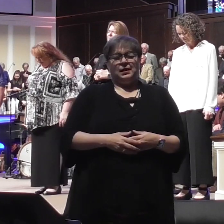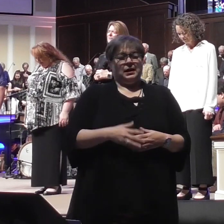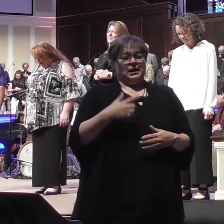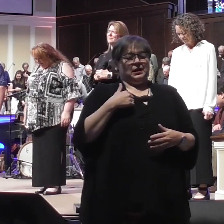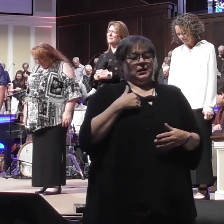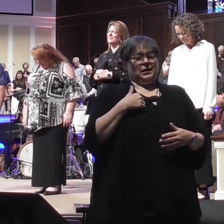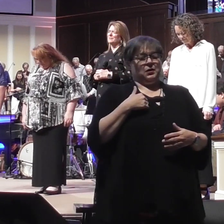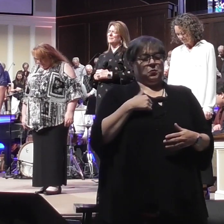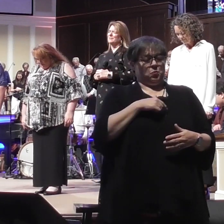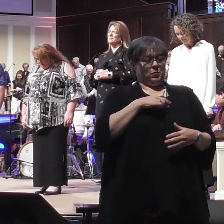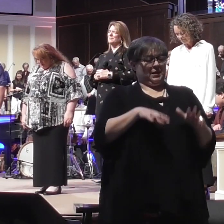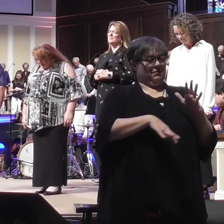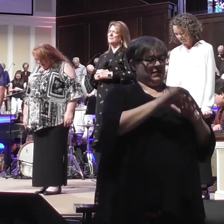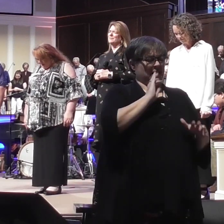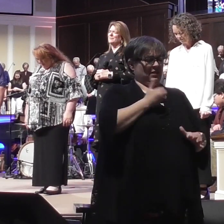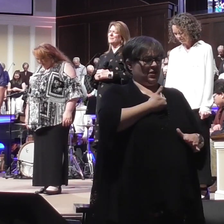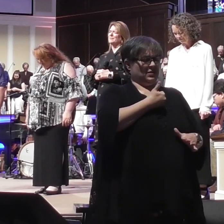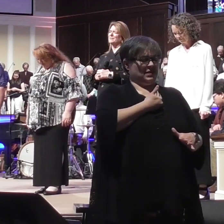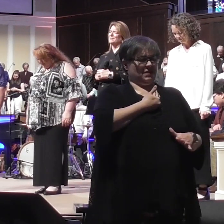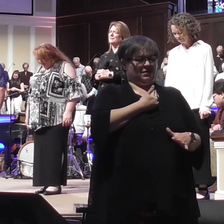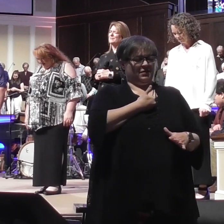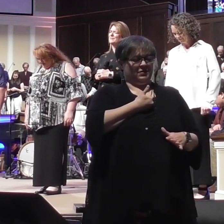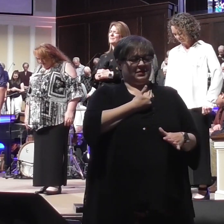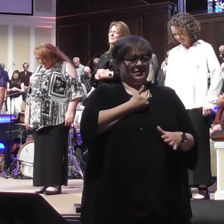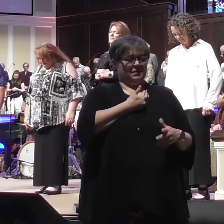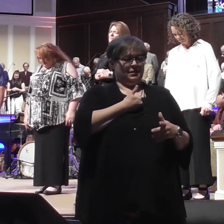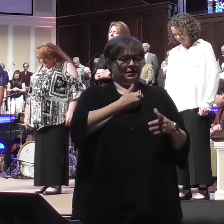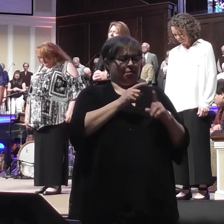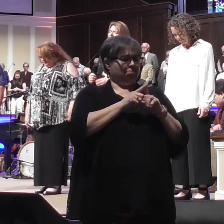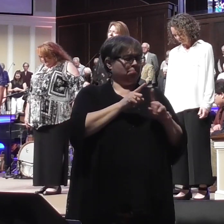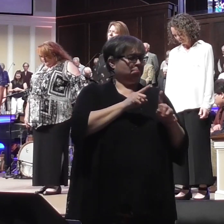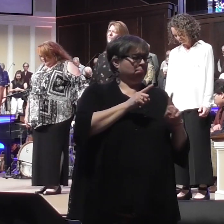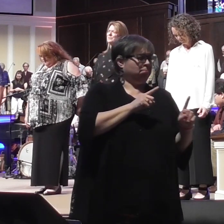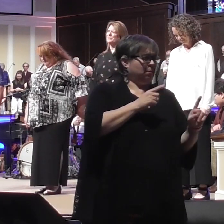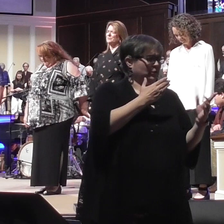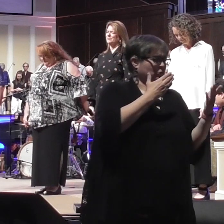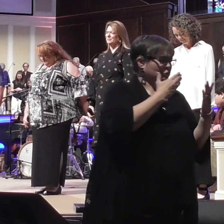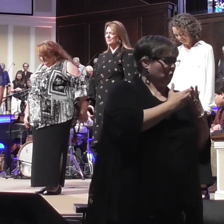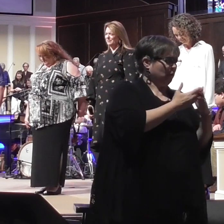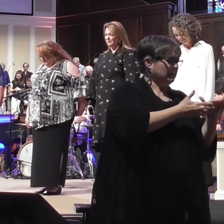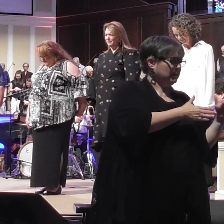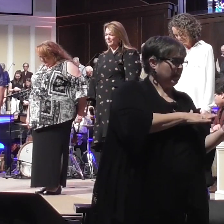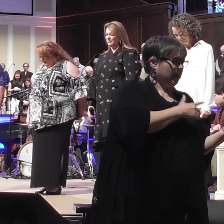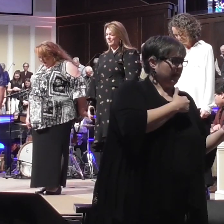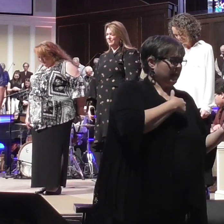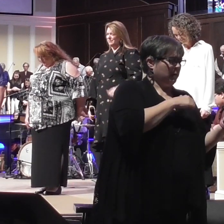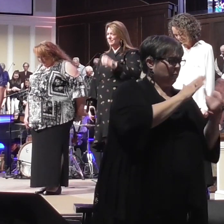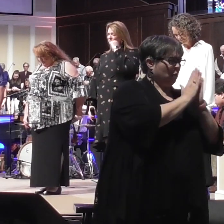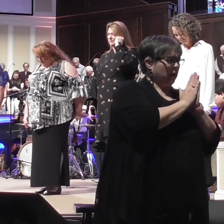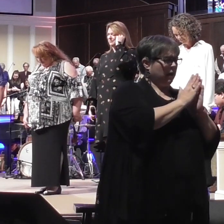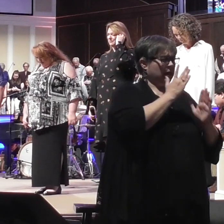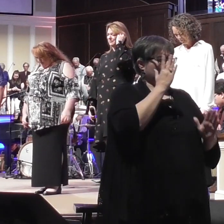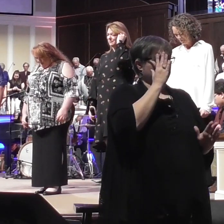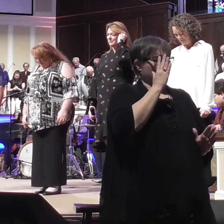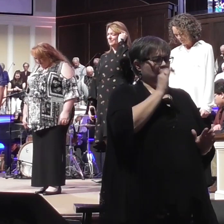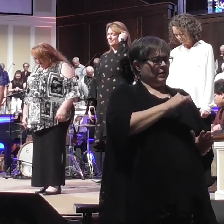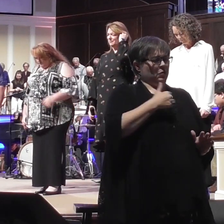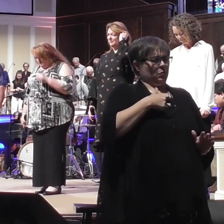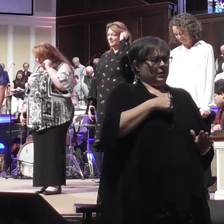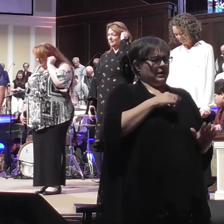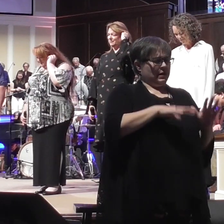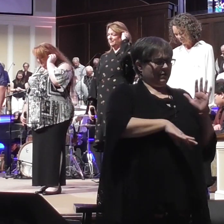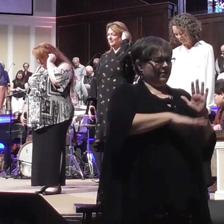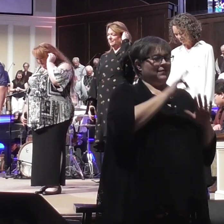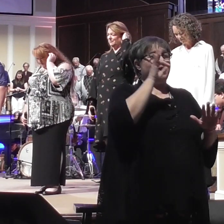ourselves drifting over into a place of darkness or a place of death, I pray, Heavenly Father, that today we would find